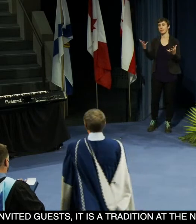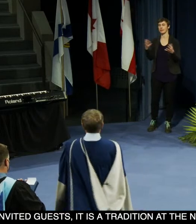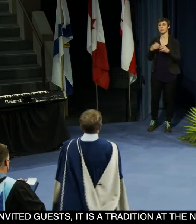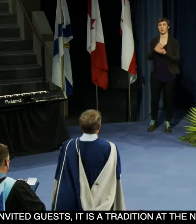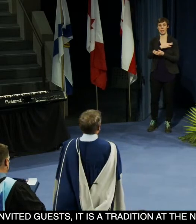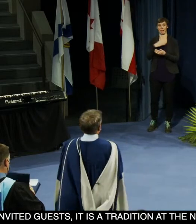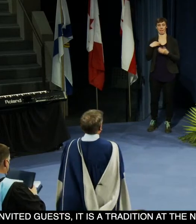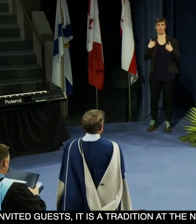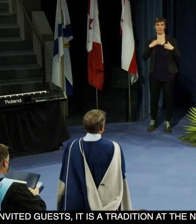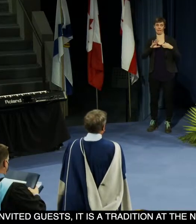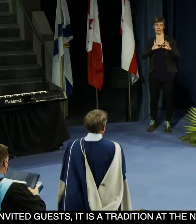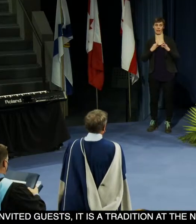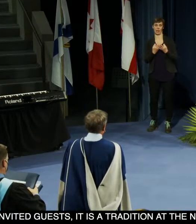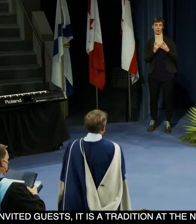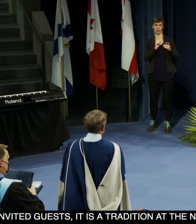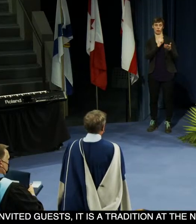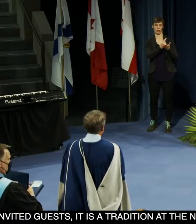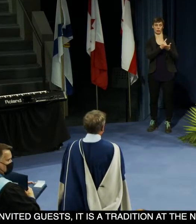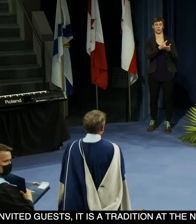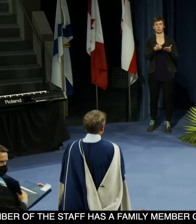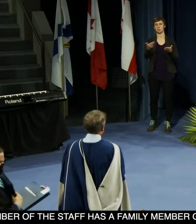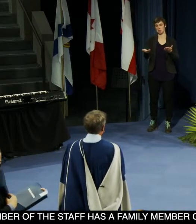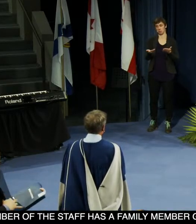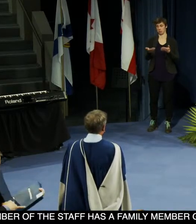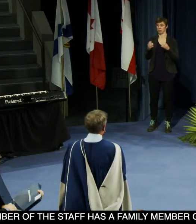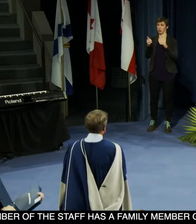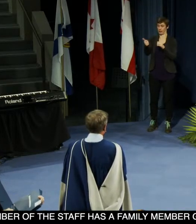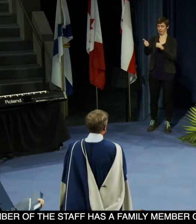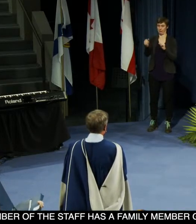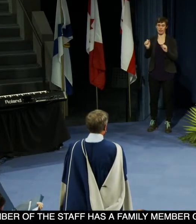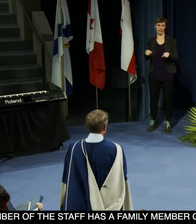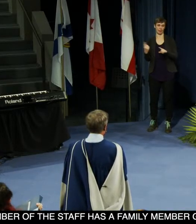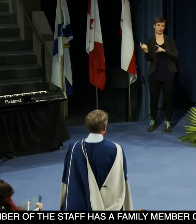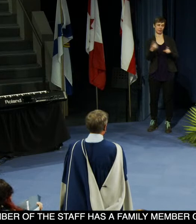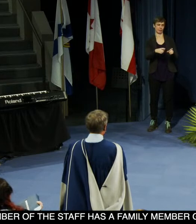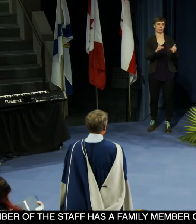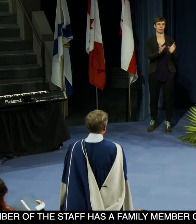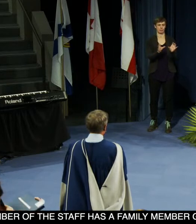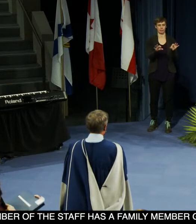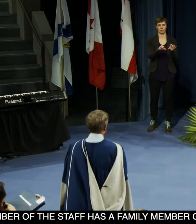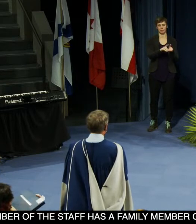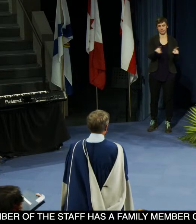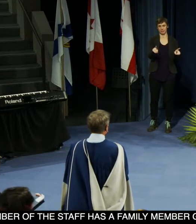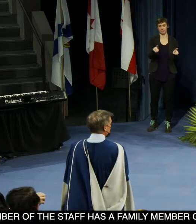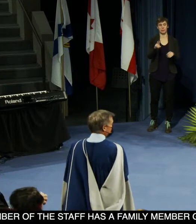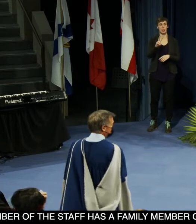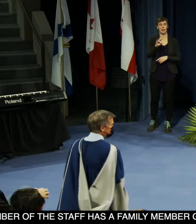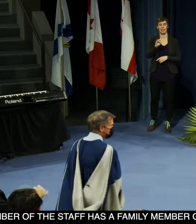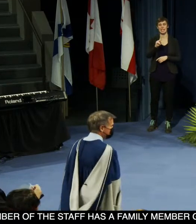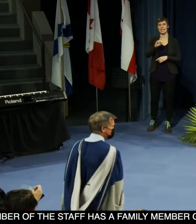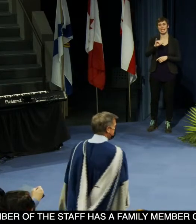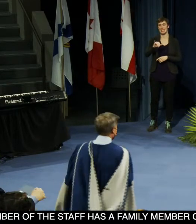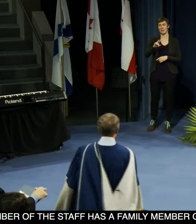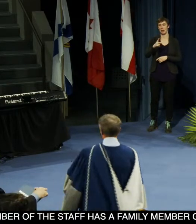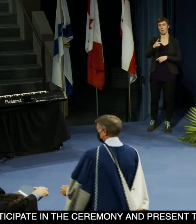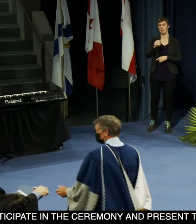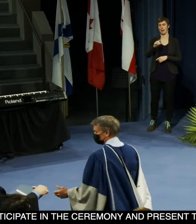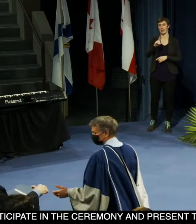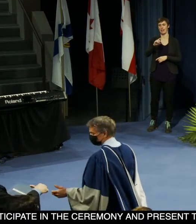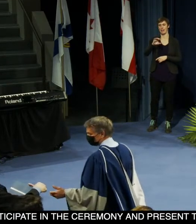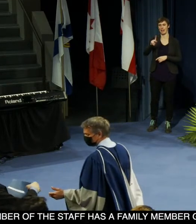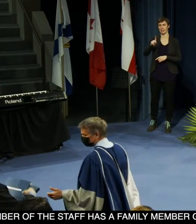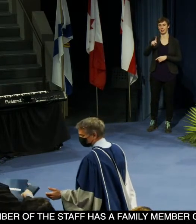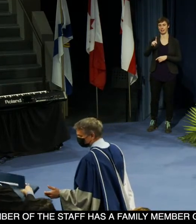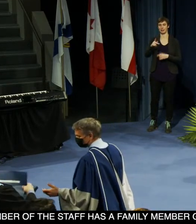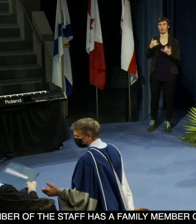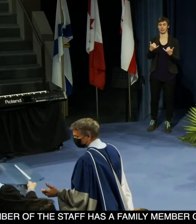the opportunity to participate in the ceremony and present the credential. Vicky Paddock joins us now to present their son